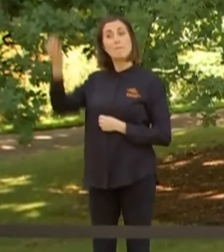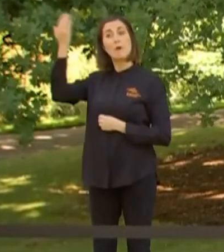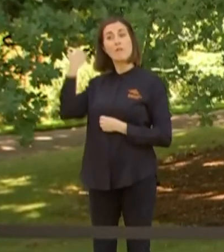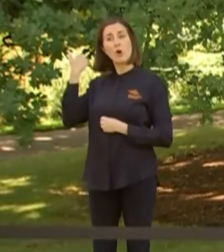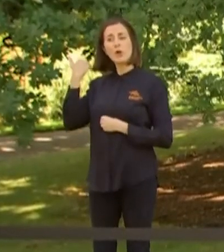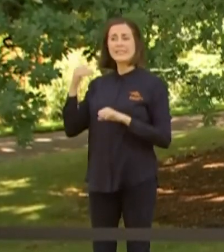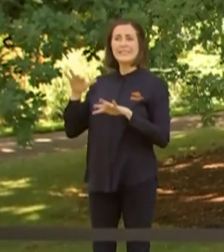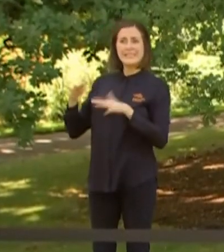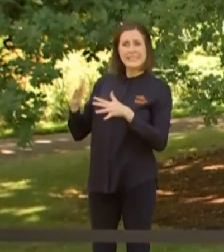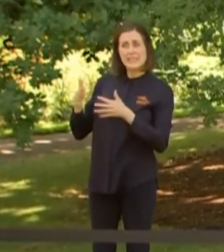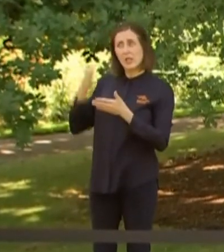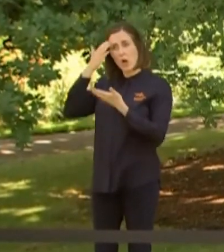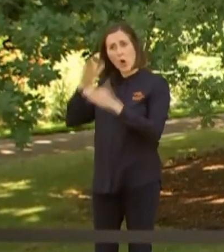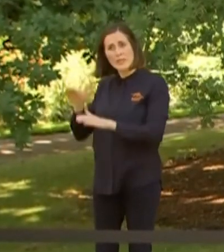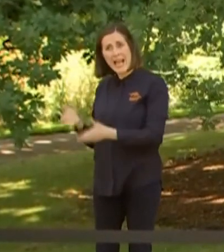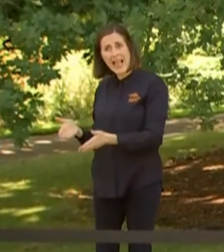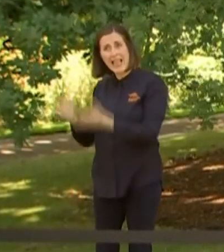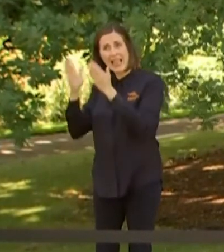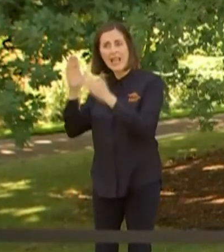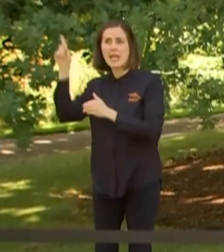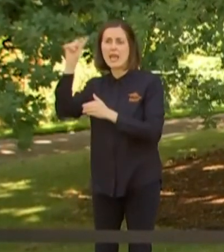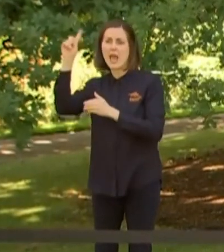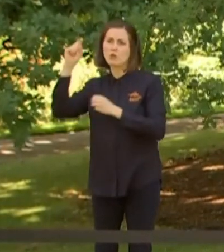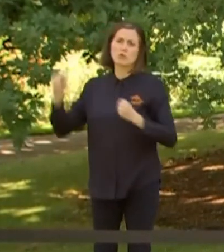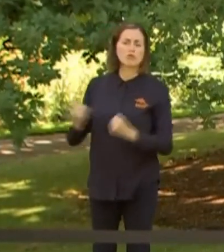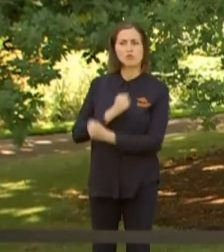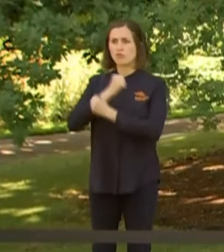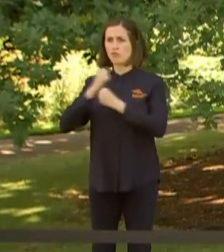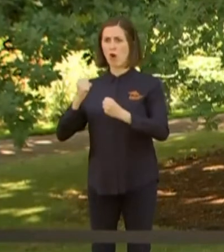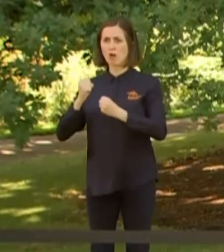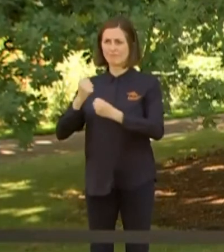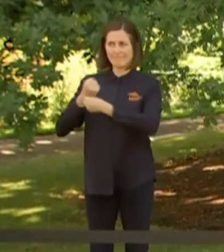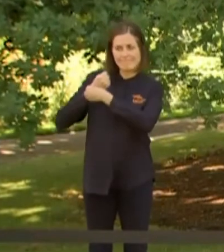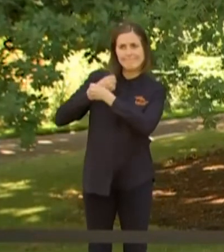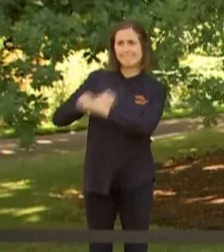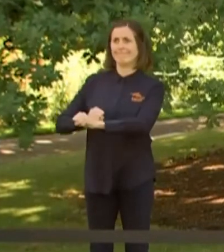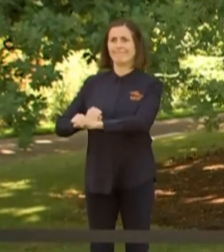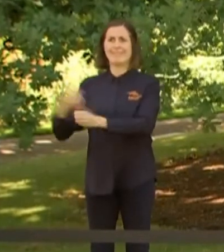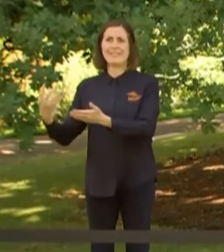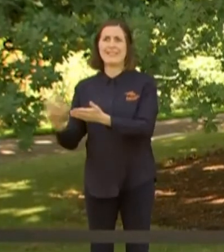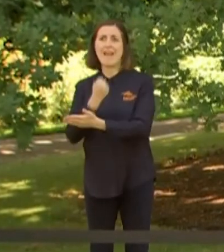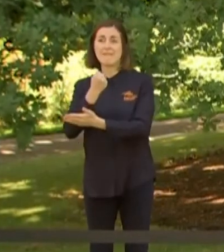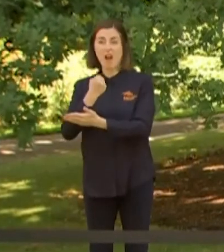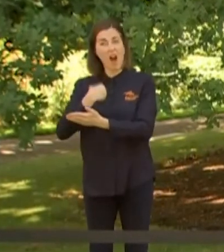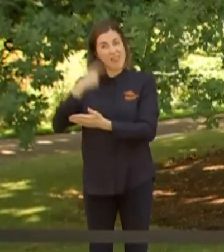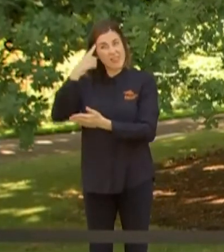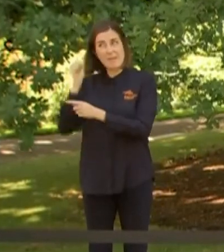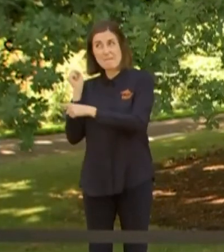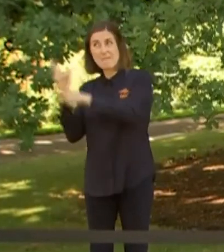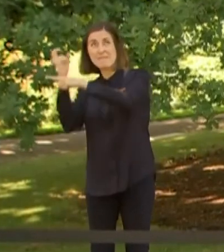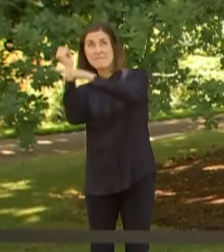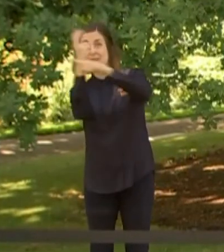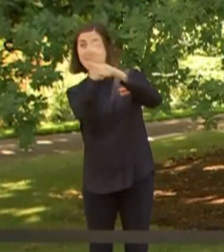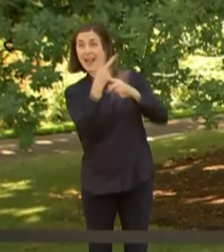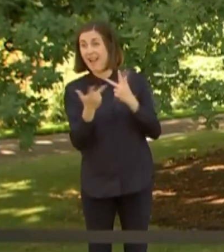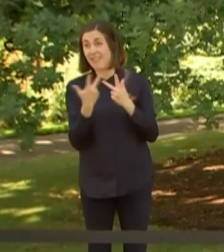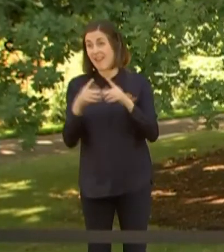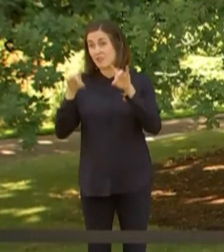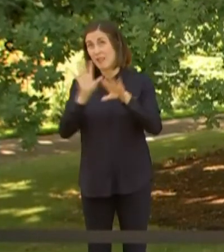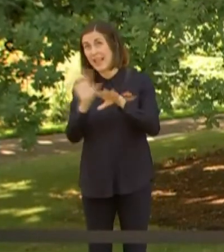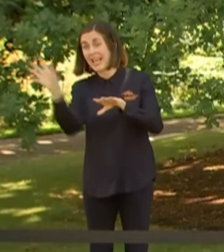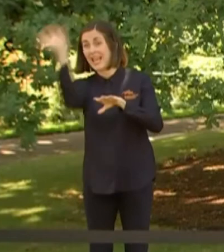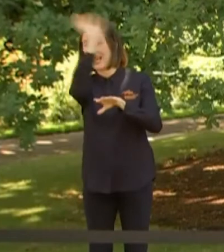quarantine program than we had, than in my view we have anywhere else in the country. We have, as a result of